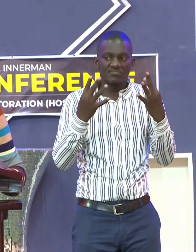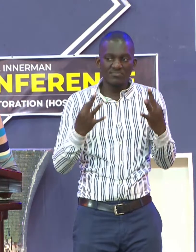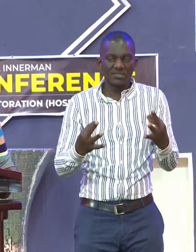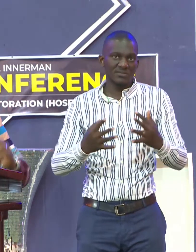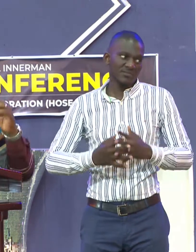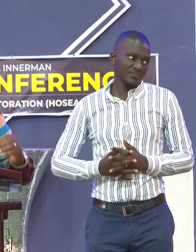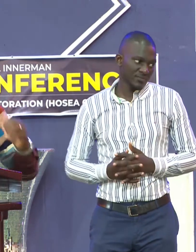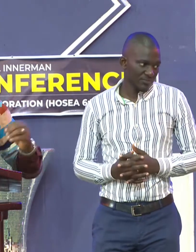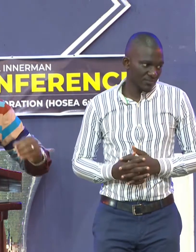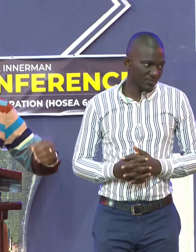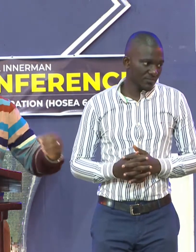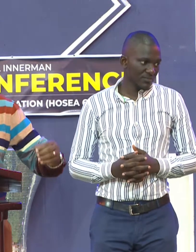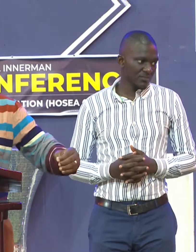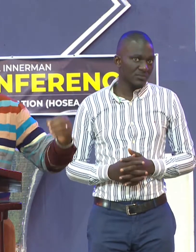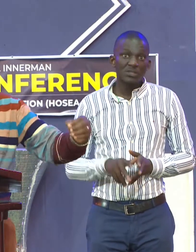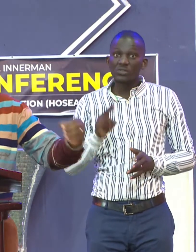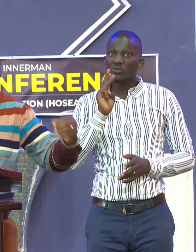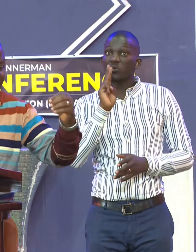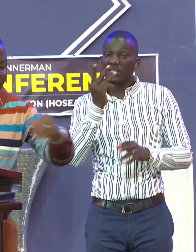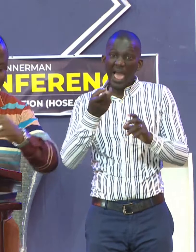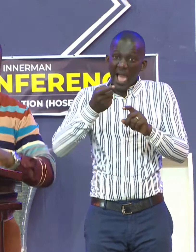break them. More